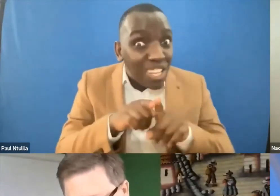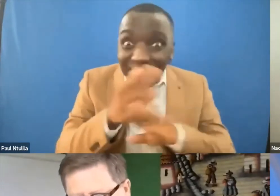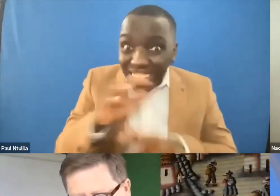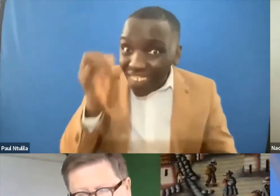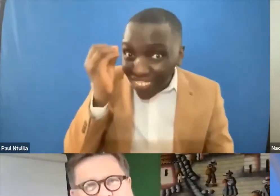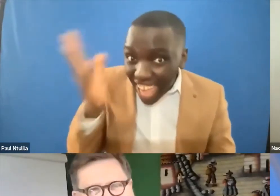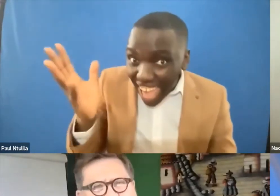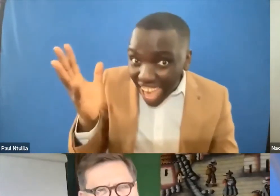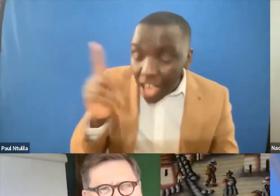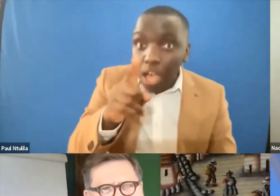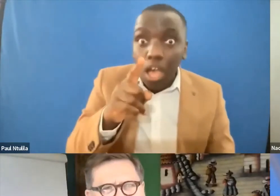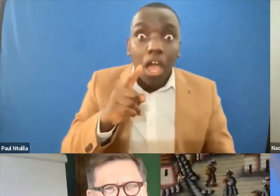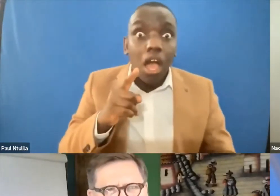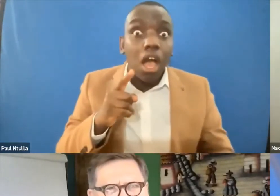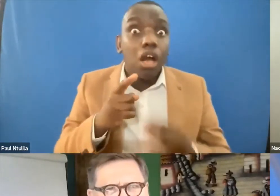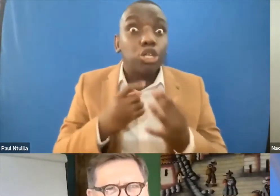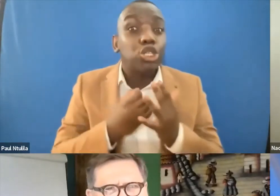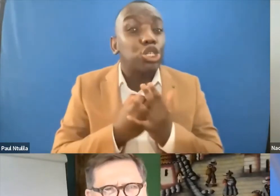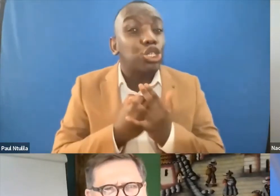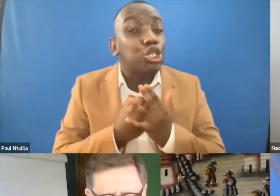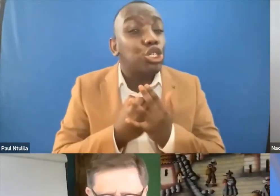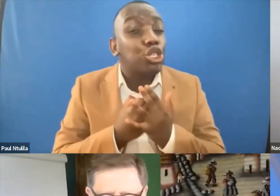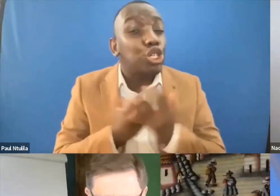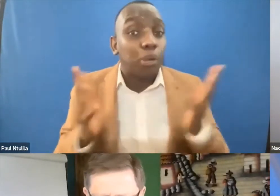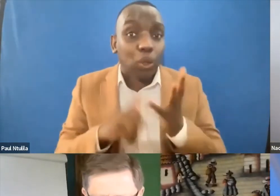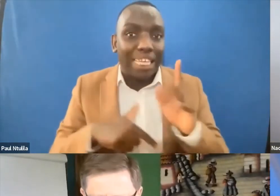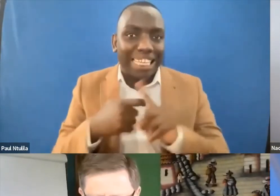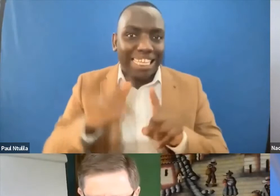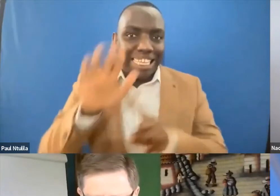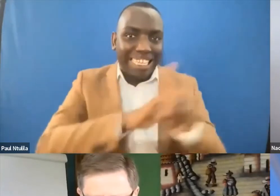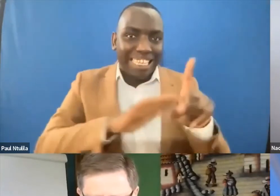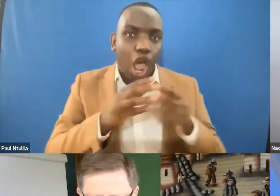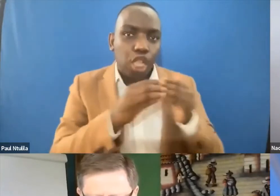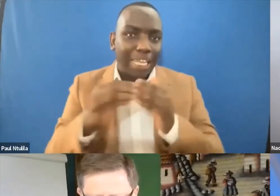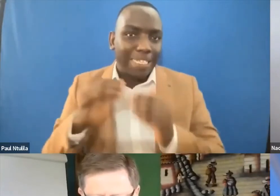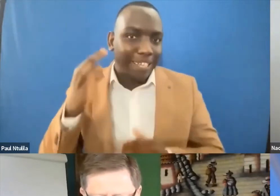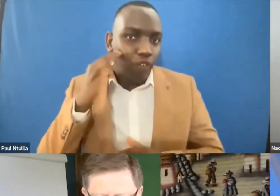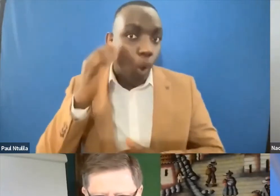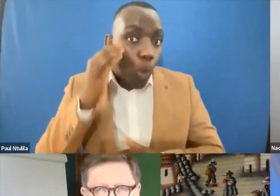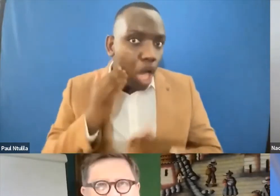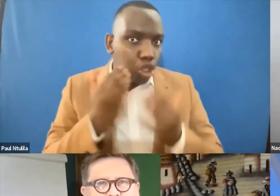more. But also don't forget,